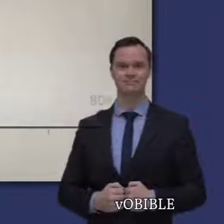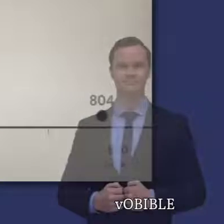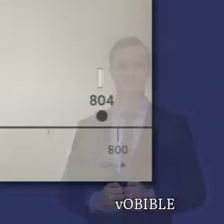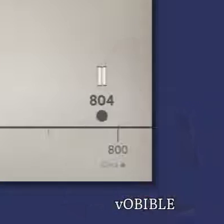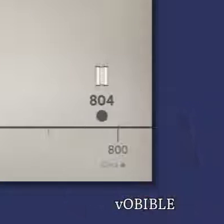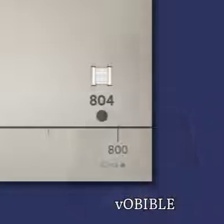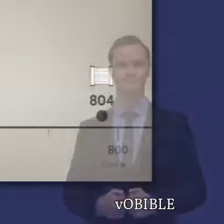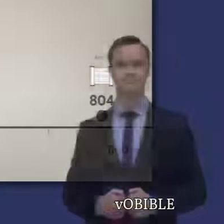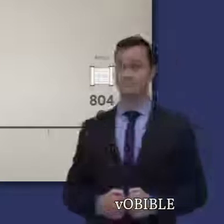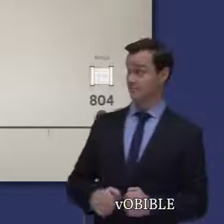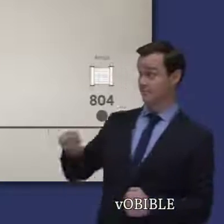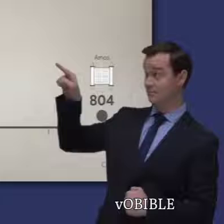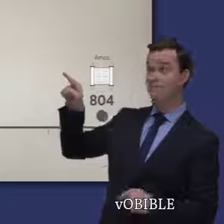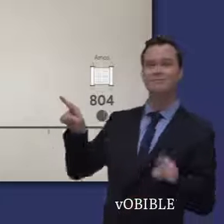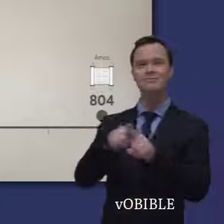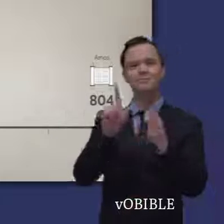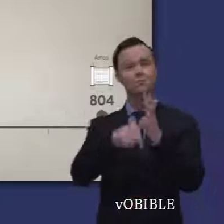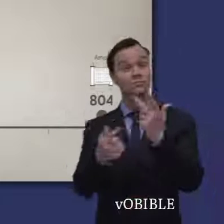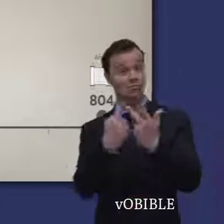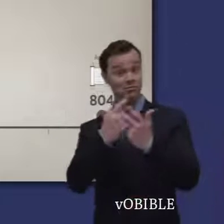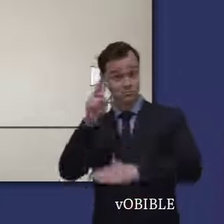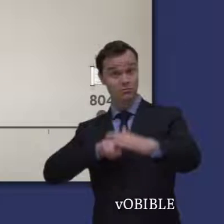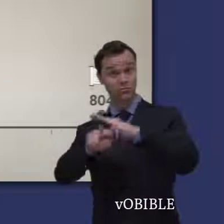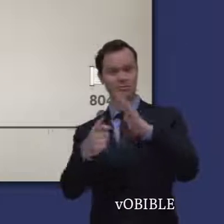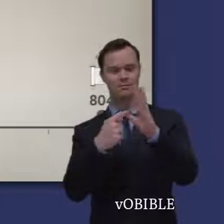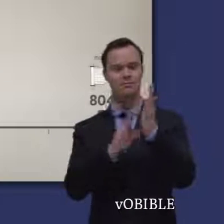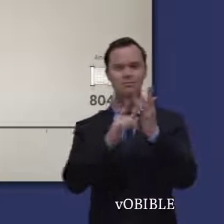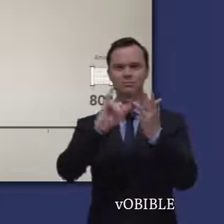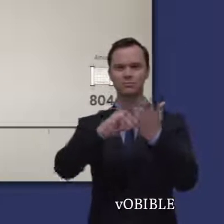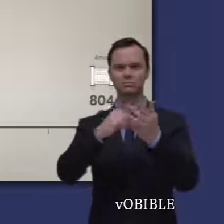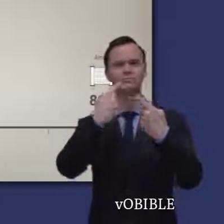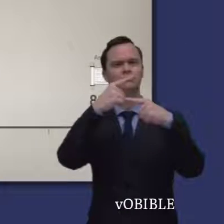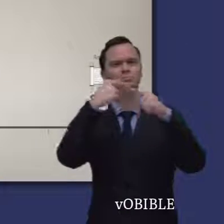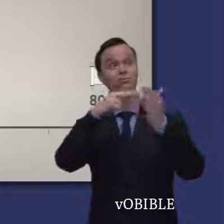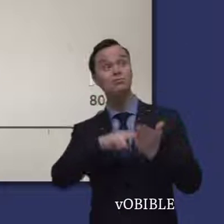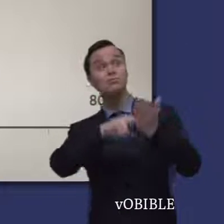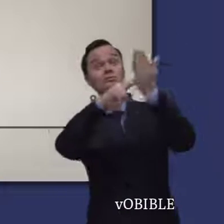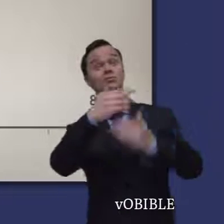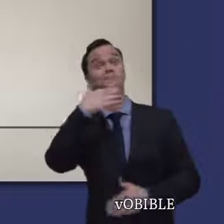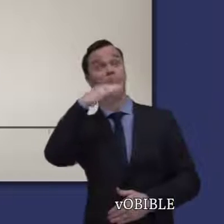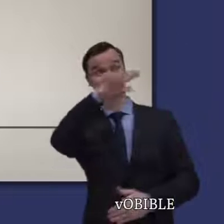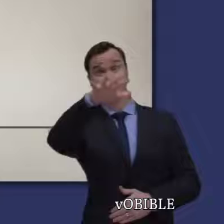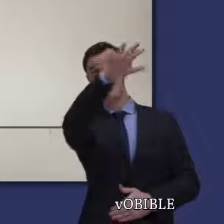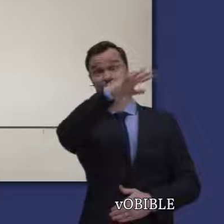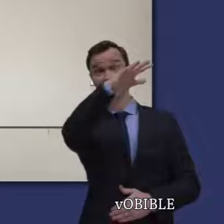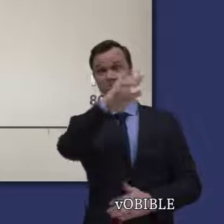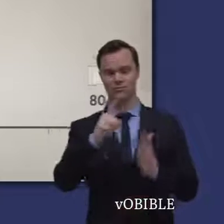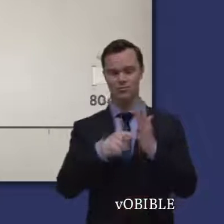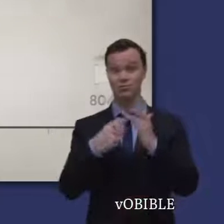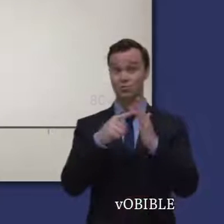Jonah lived about the time of Amos, who also prophesied in the northern kingdom of Israel, and Joel, who prophesied in